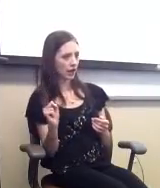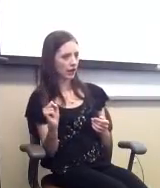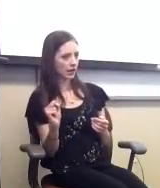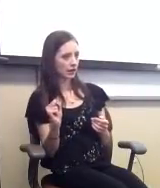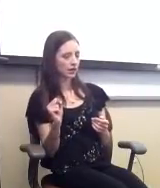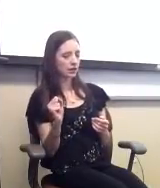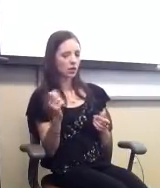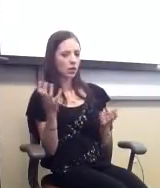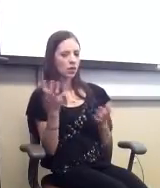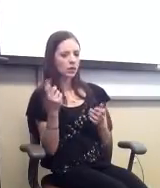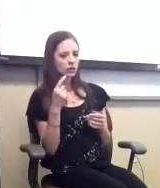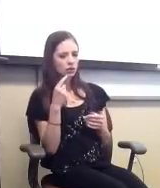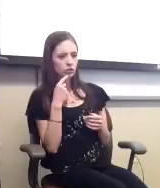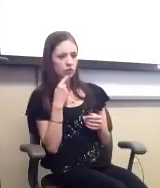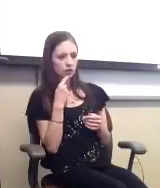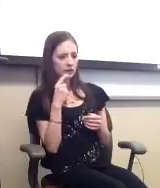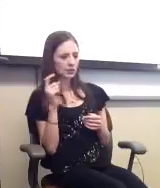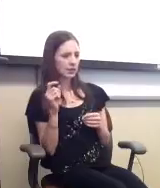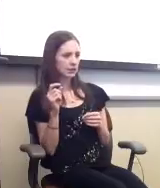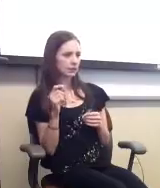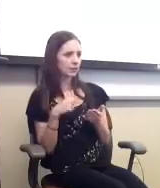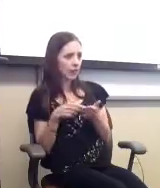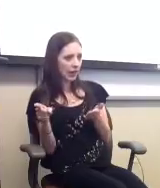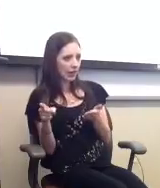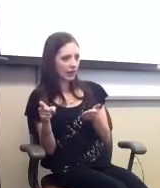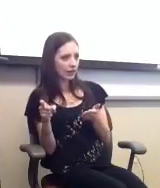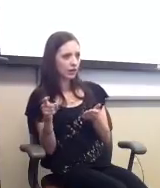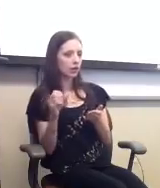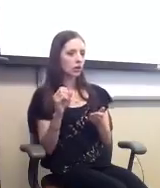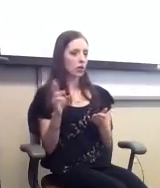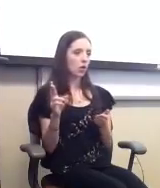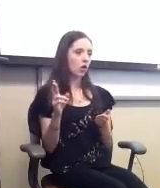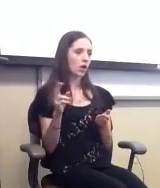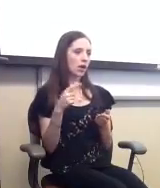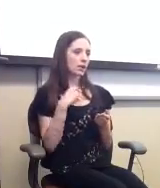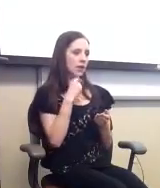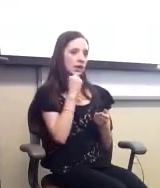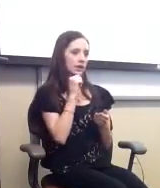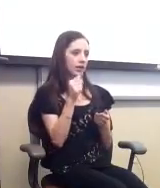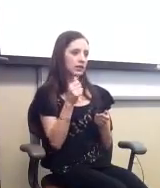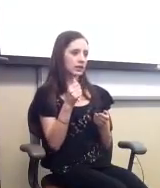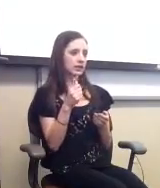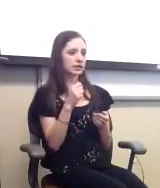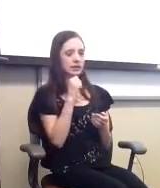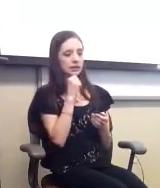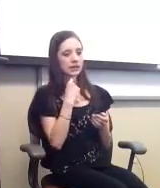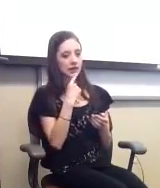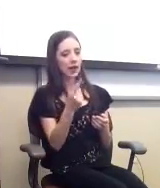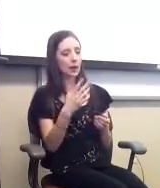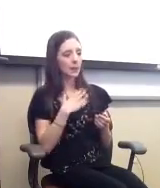of your court order, you know, your support order. He's gonna put down what it is, I'm gonna take his word for it, and we're gonna